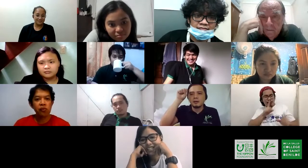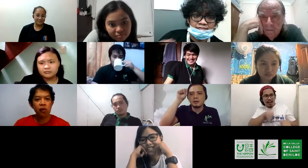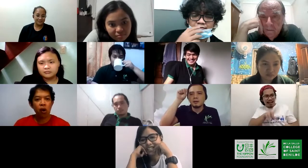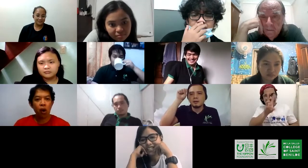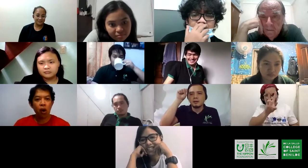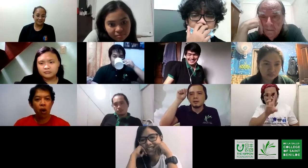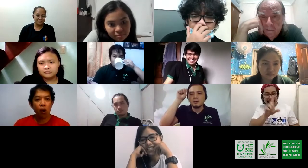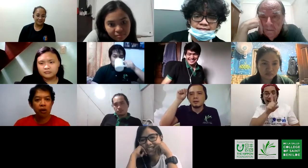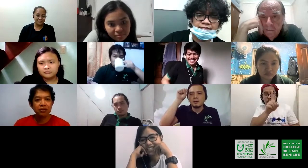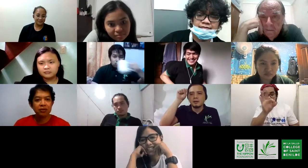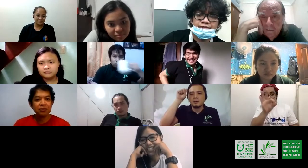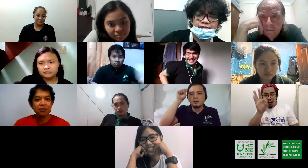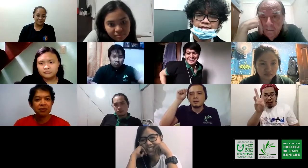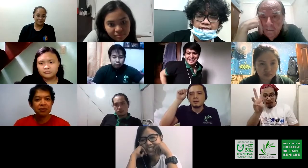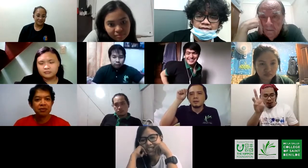Okay, great. Okay.